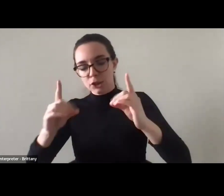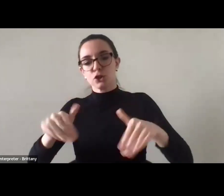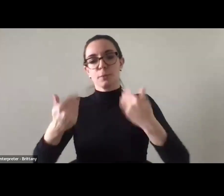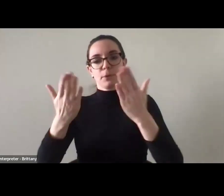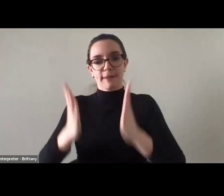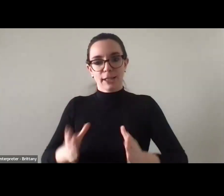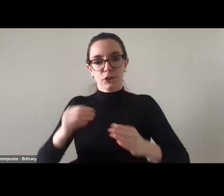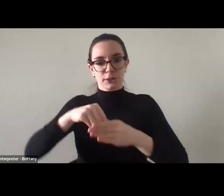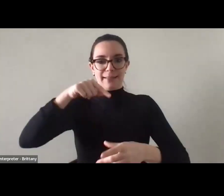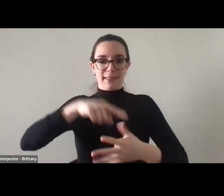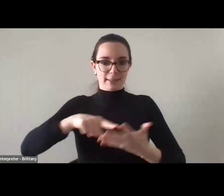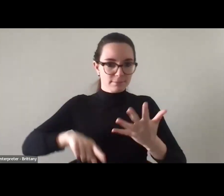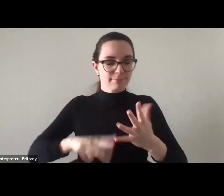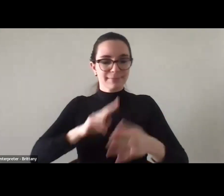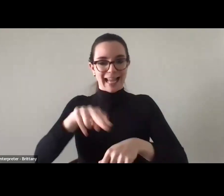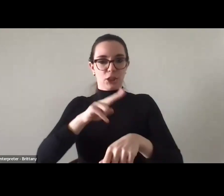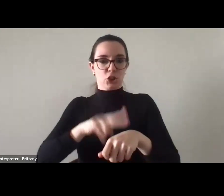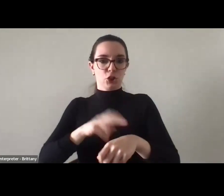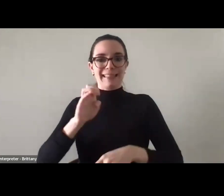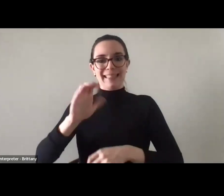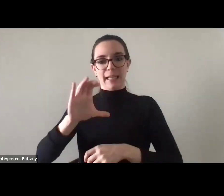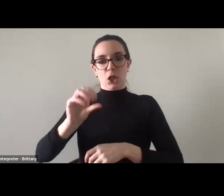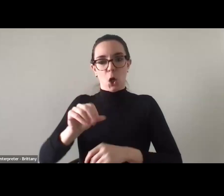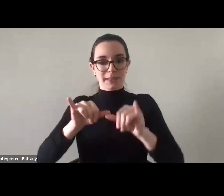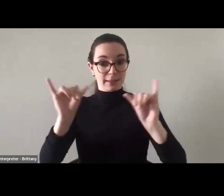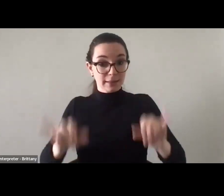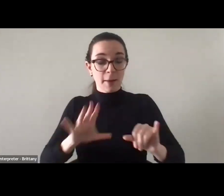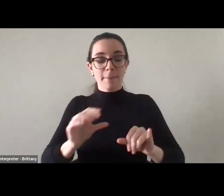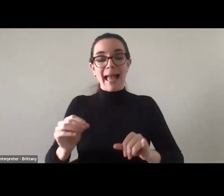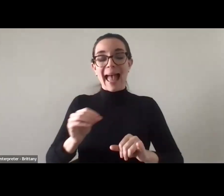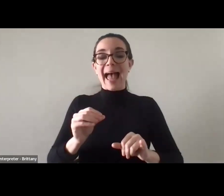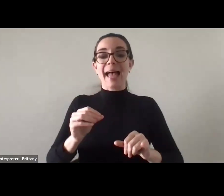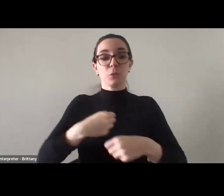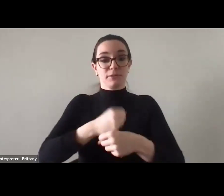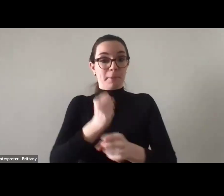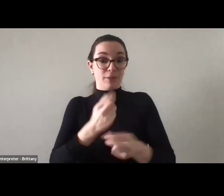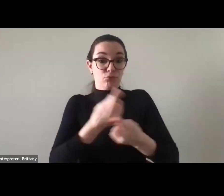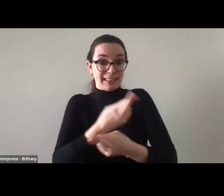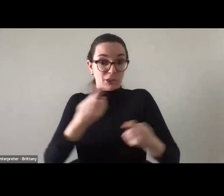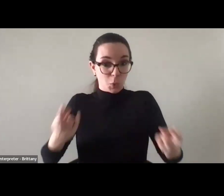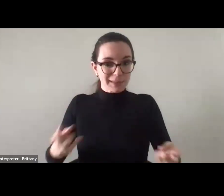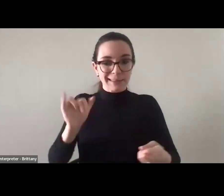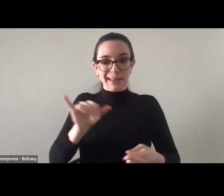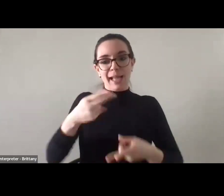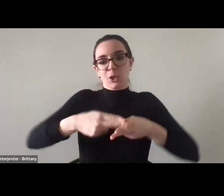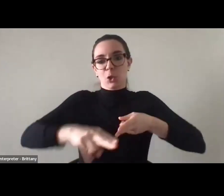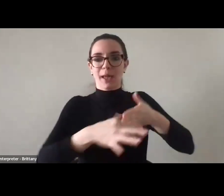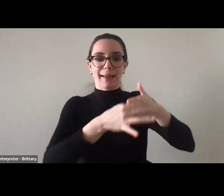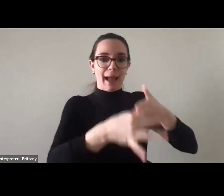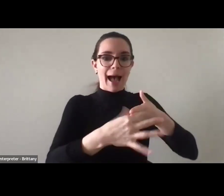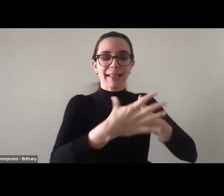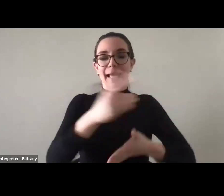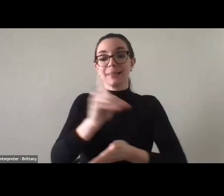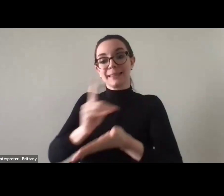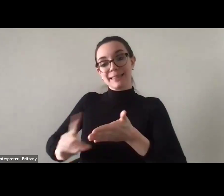this national ecosystem, and released resources such as our quick guide on fostering inclusive apprenticeships and a design guide on